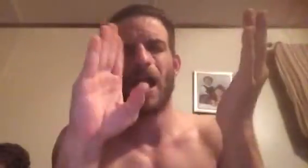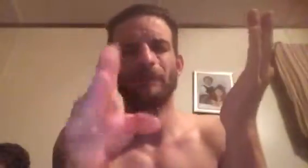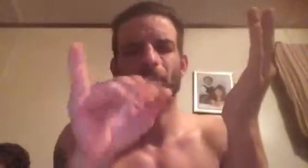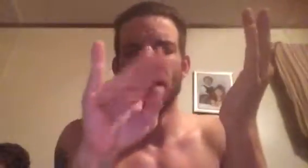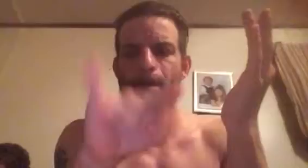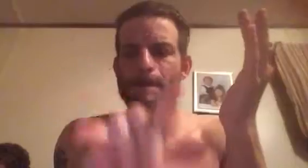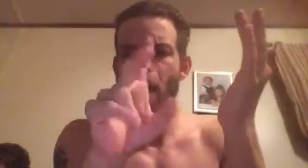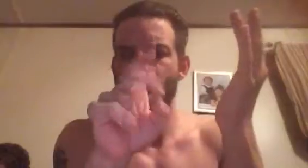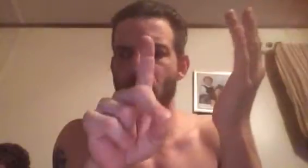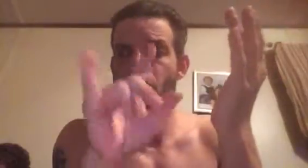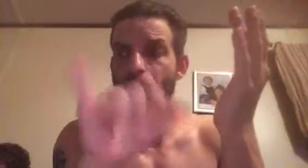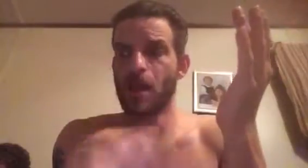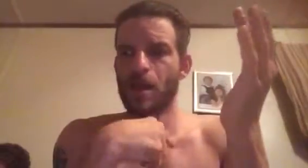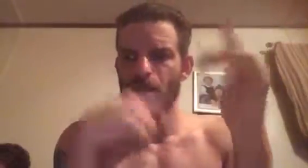Showdown winner, Chris